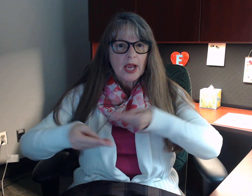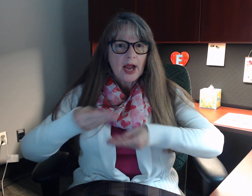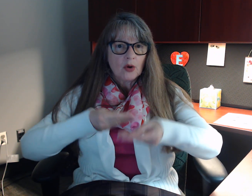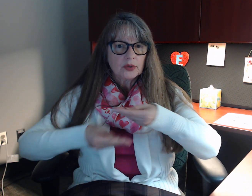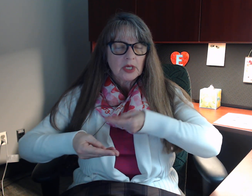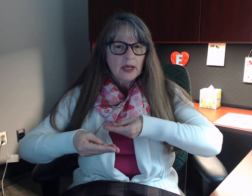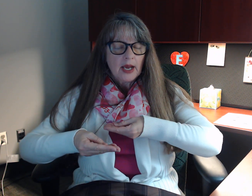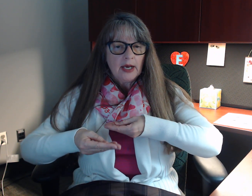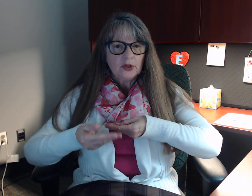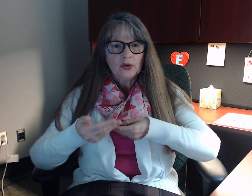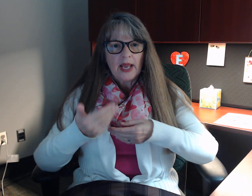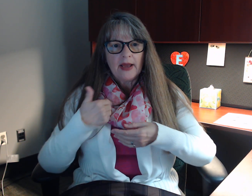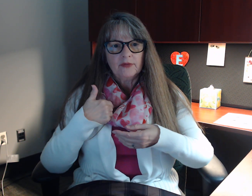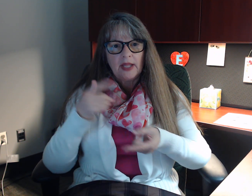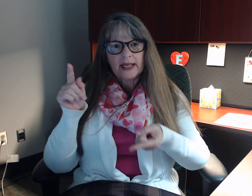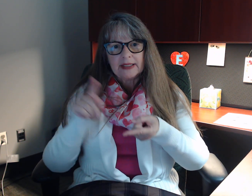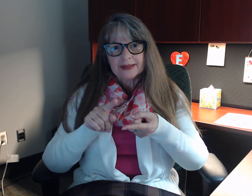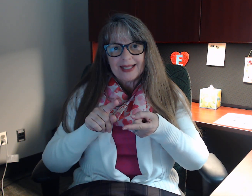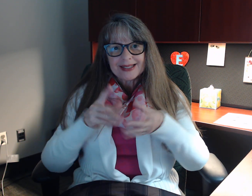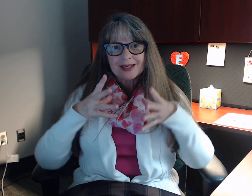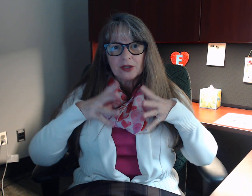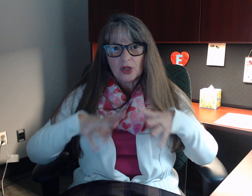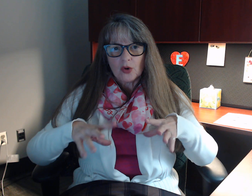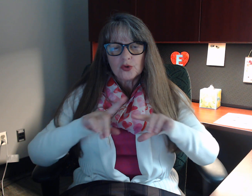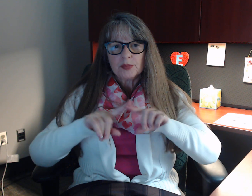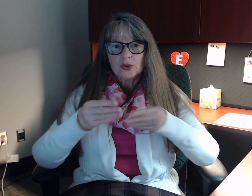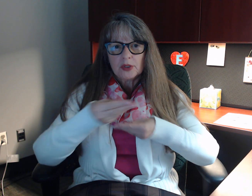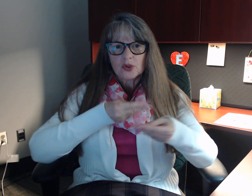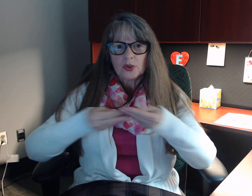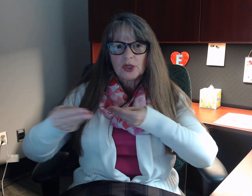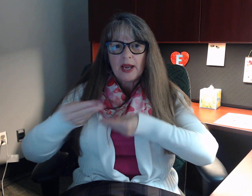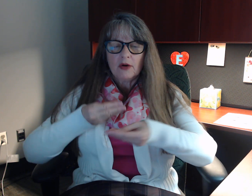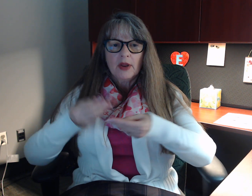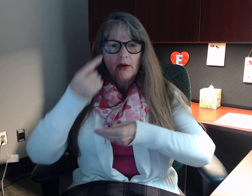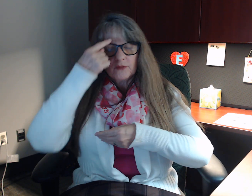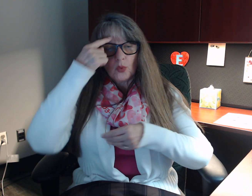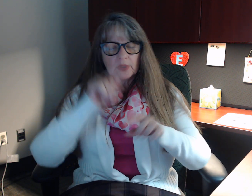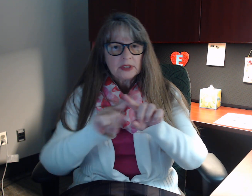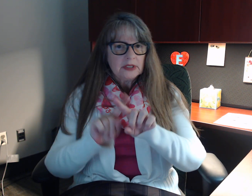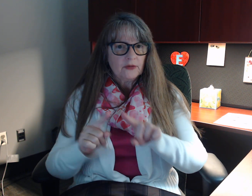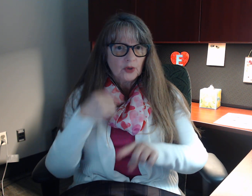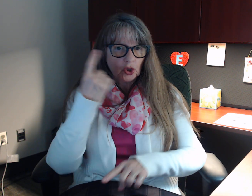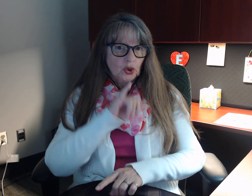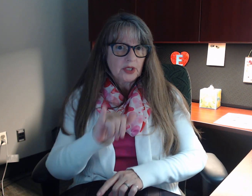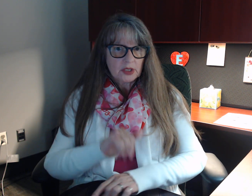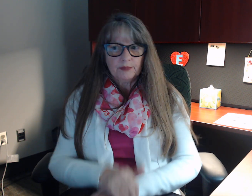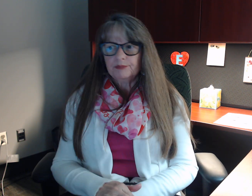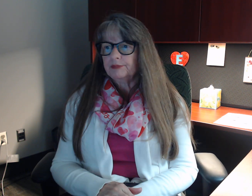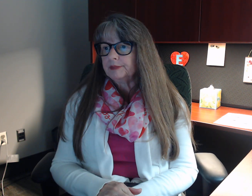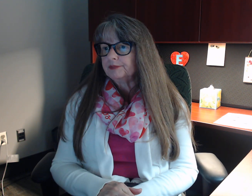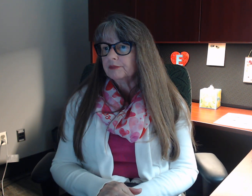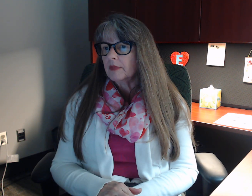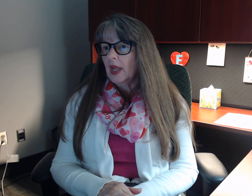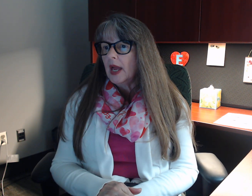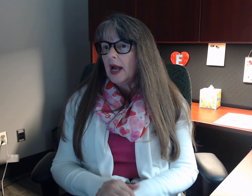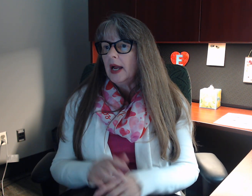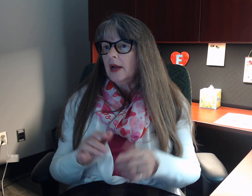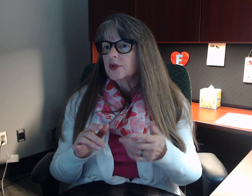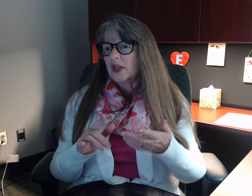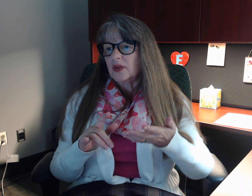out. You can have like less clothes, but you can switch it out for different looks. So that's what that